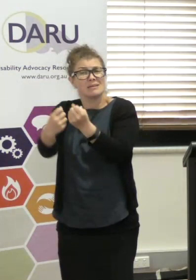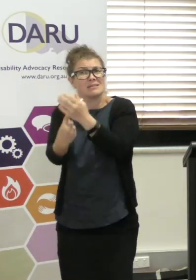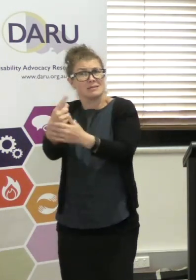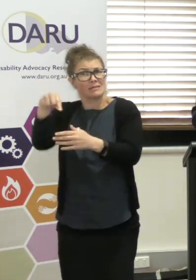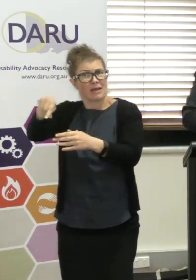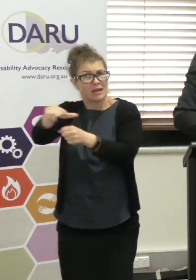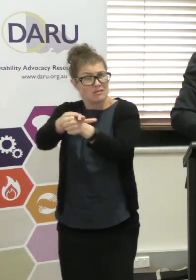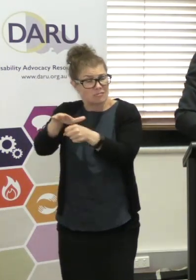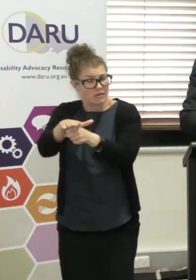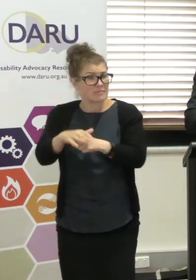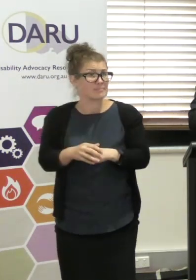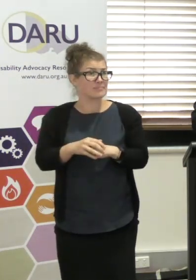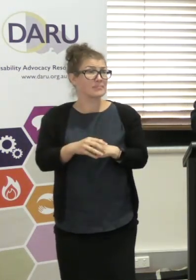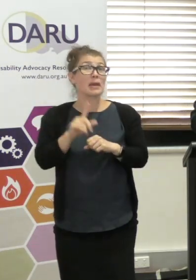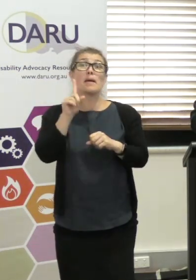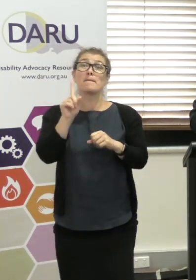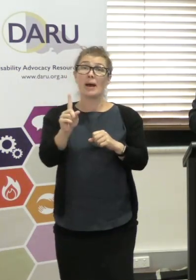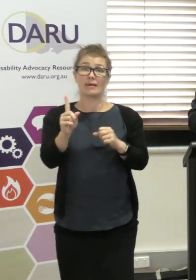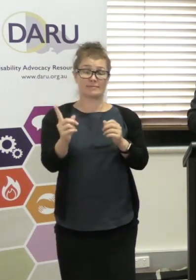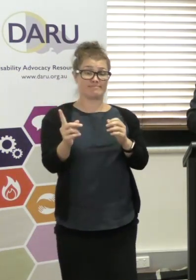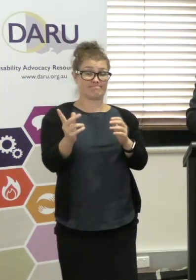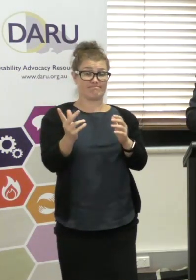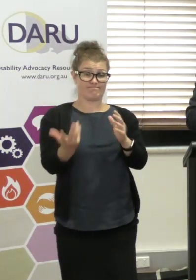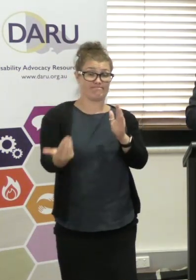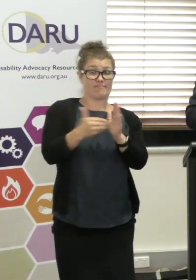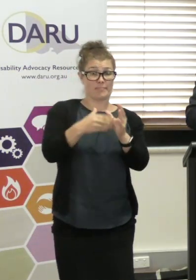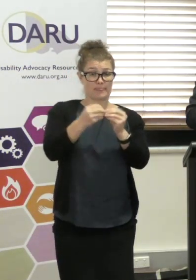it with, if you're an Aboriginal child,